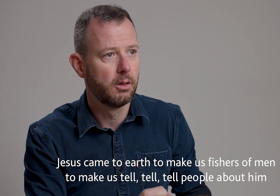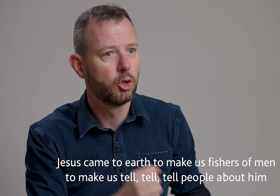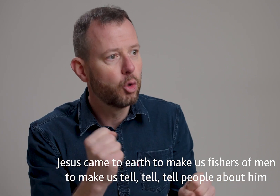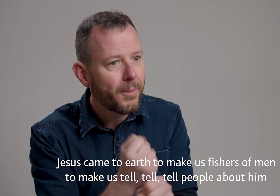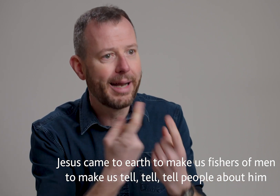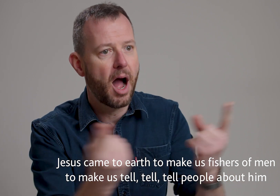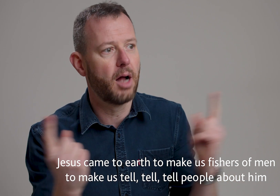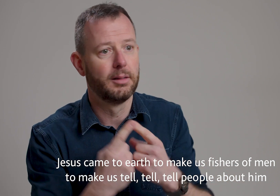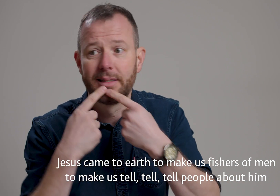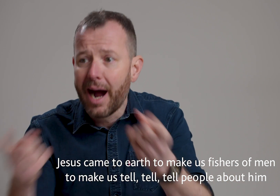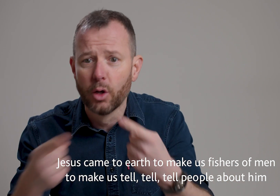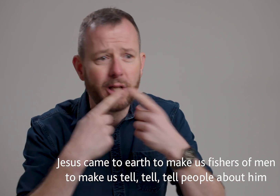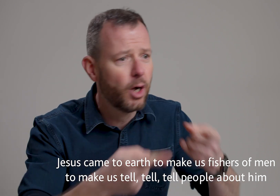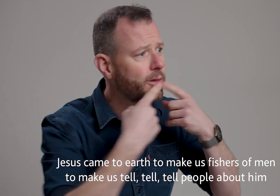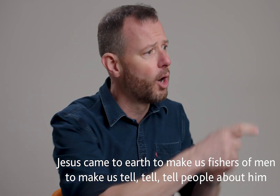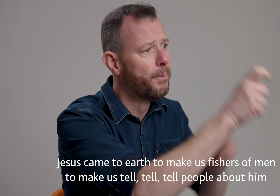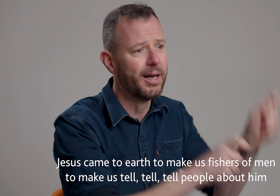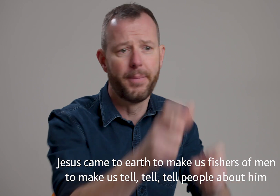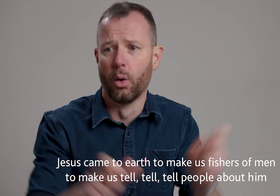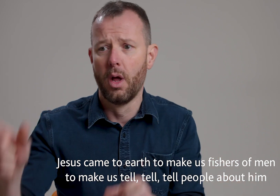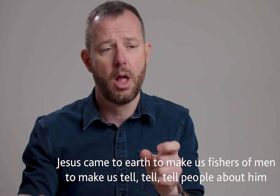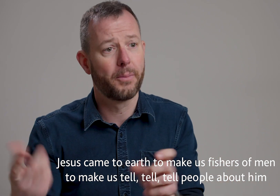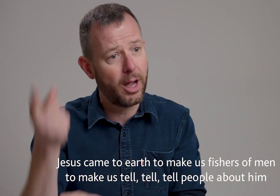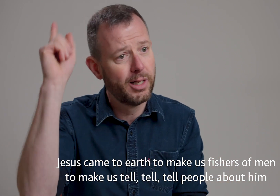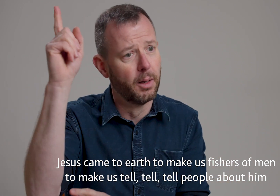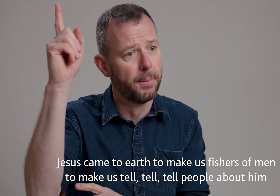To know us, tell people about